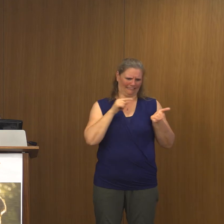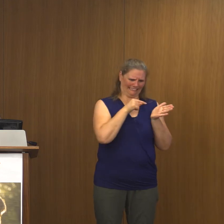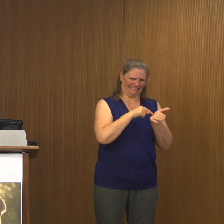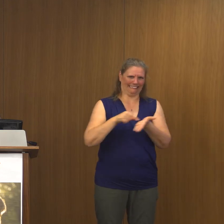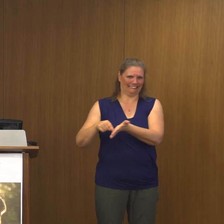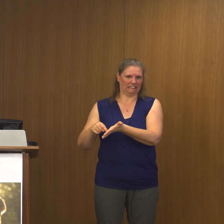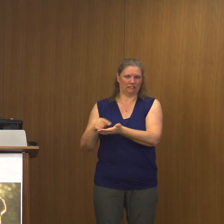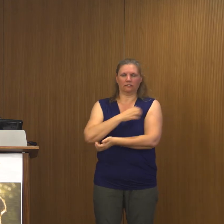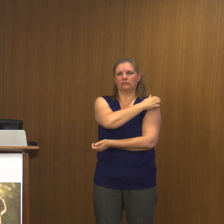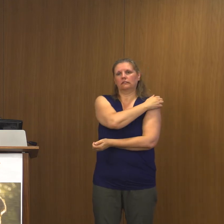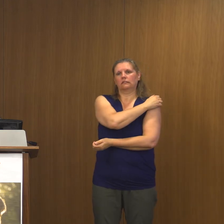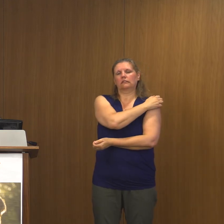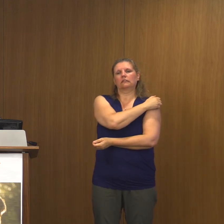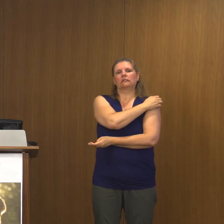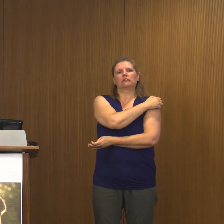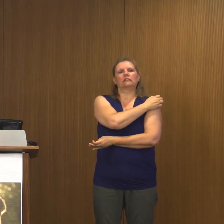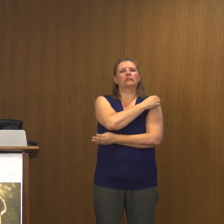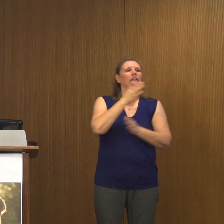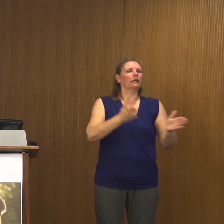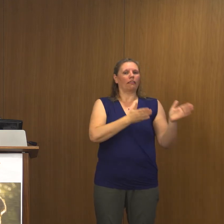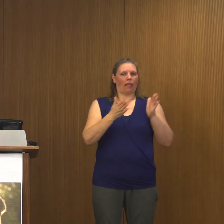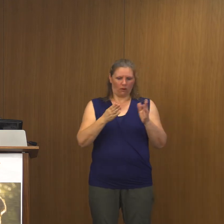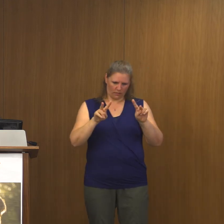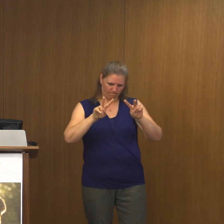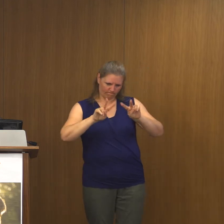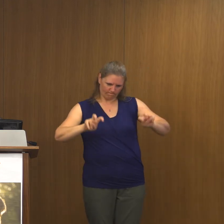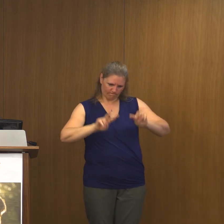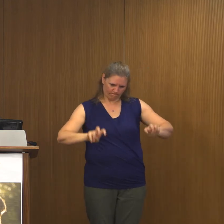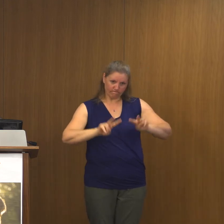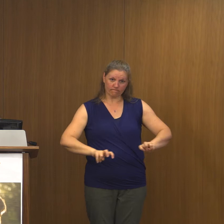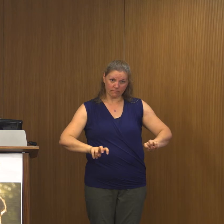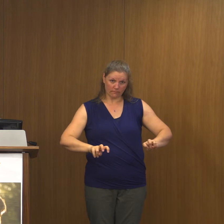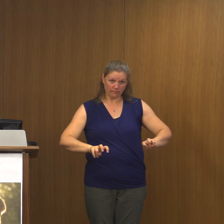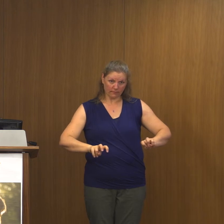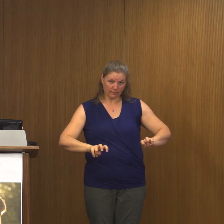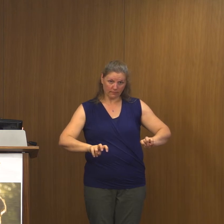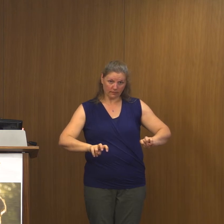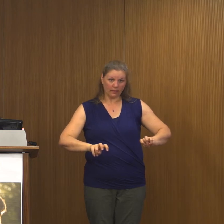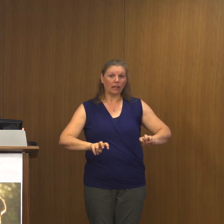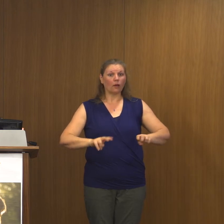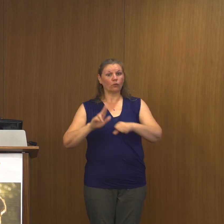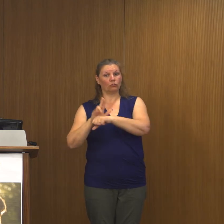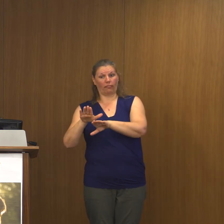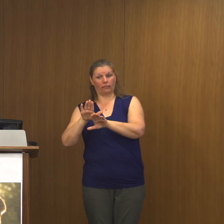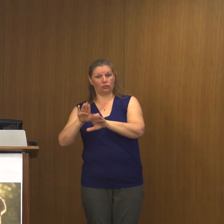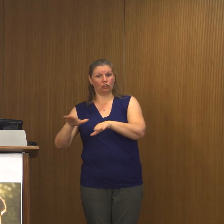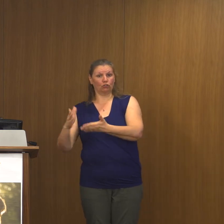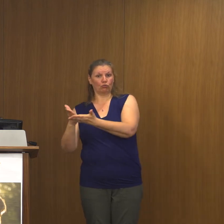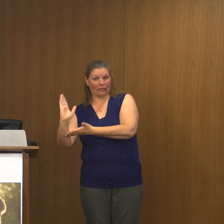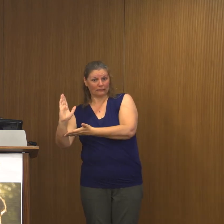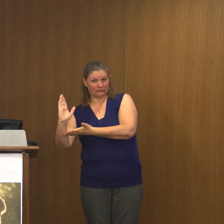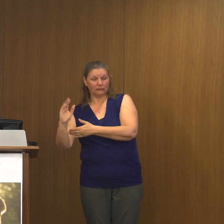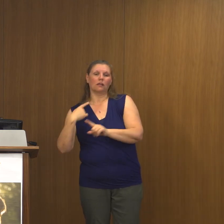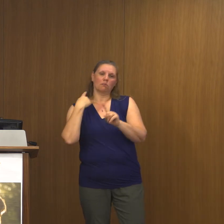And then we conducted a thematic analysis and using both conventions as a framework of reference. So the